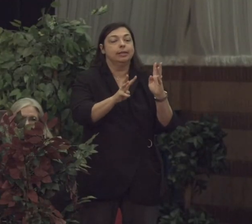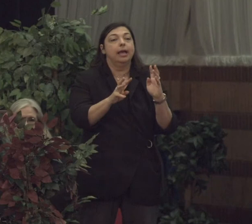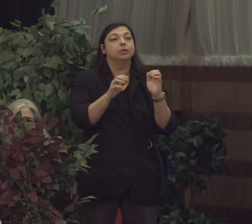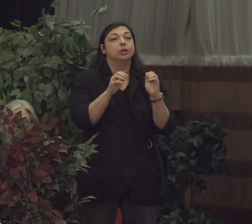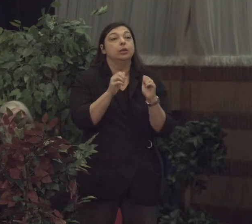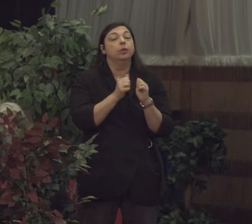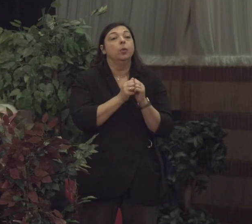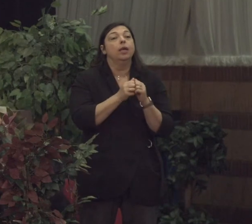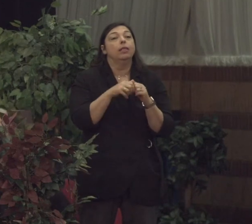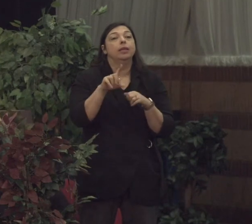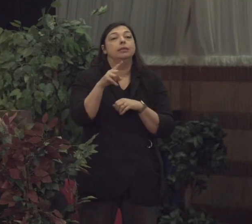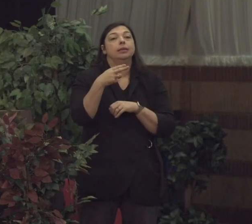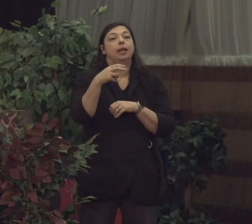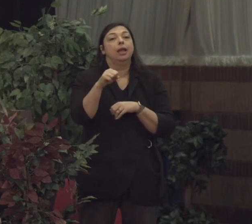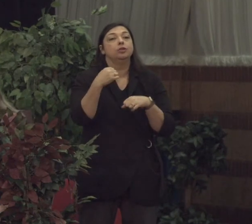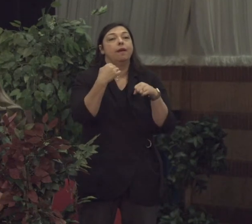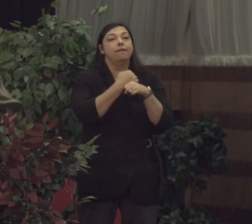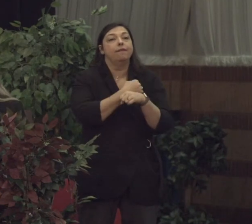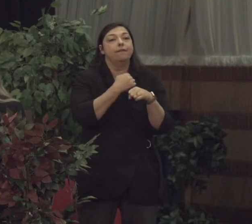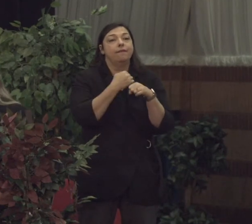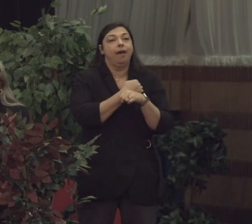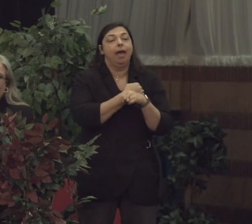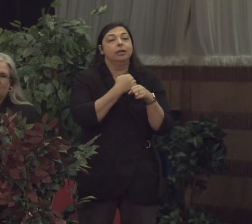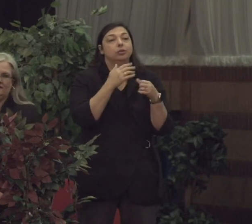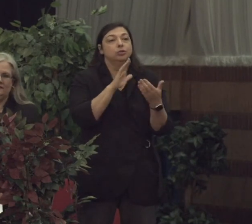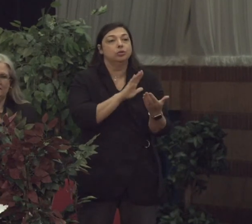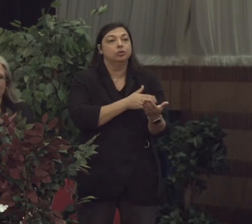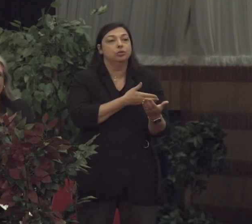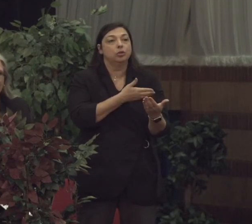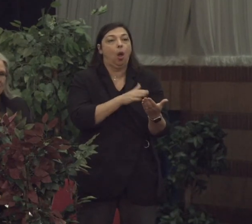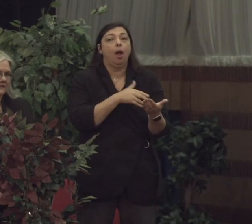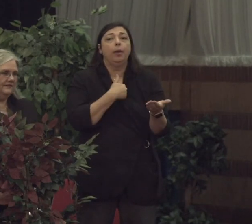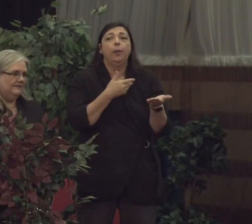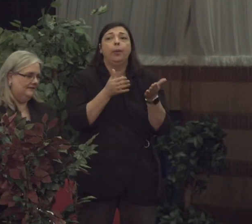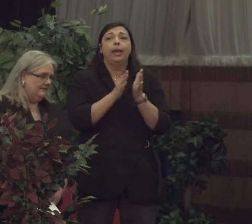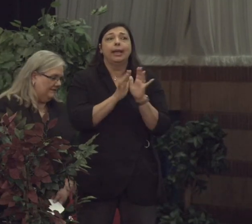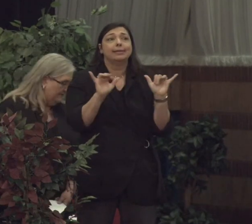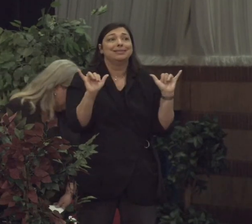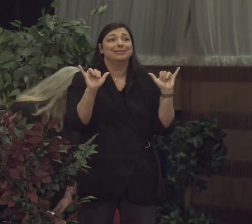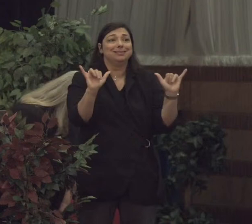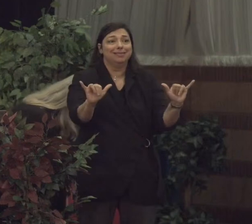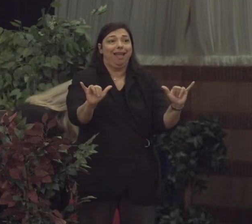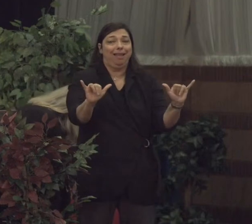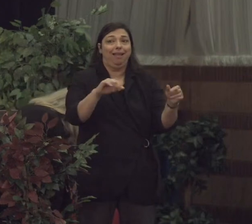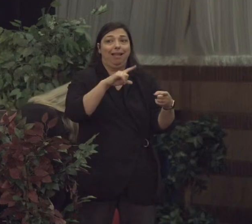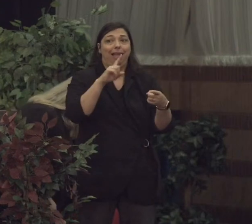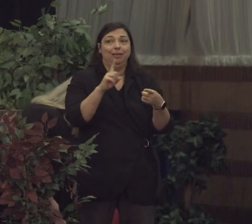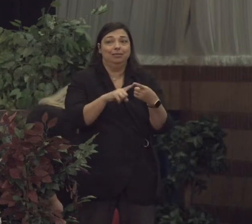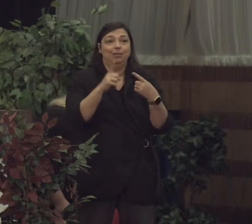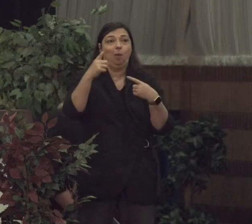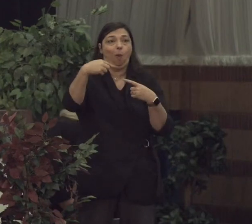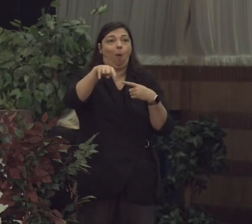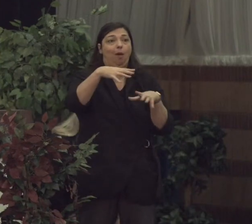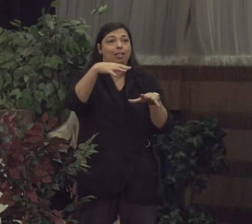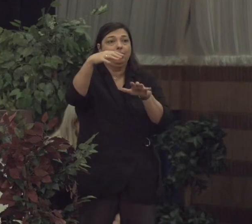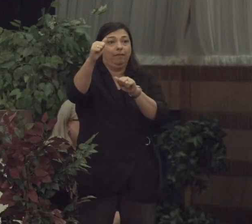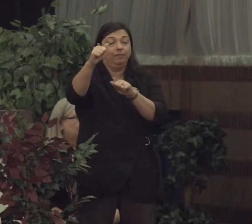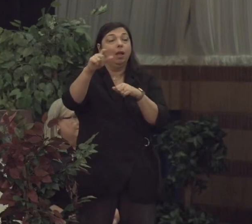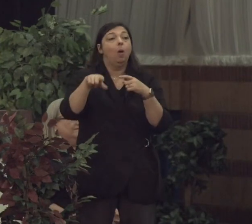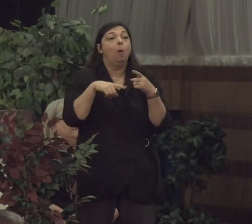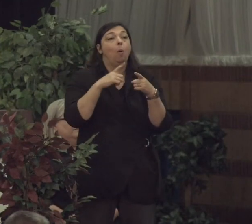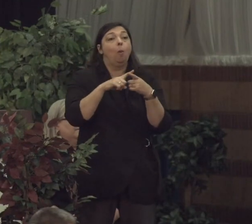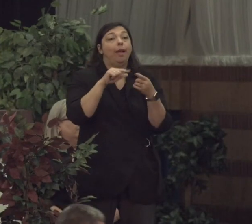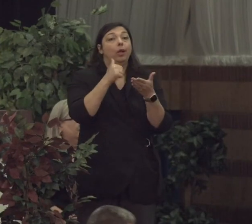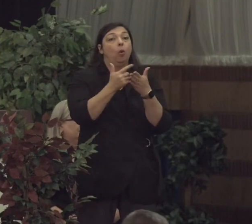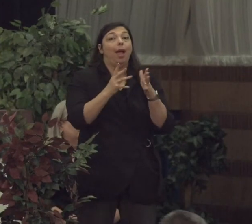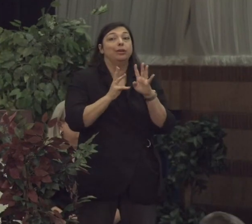song. As the graduates begin to file out tonight, we ask you to remain in place until they have all exited. After the graduates